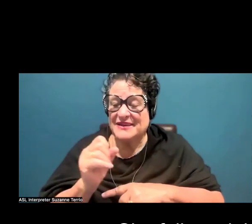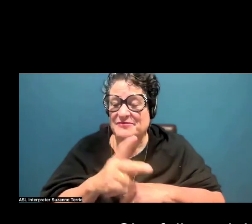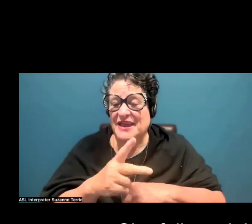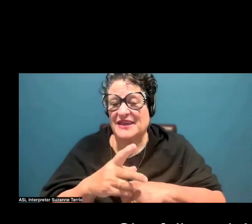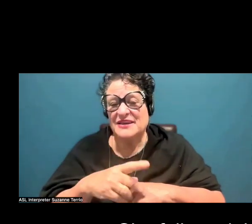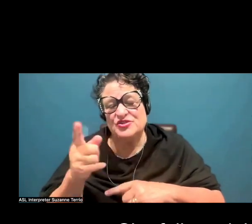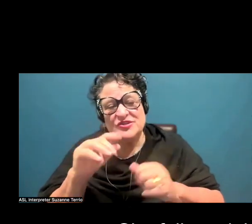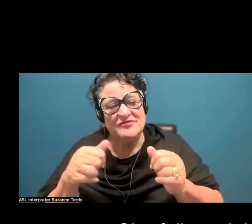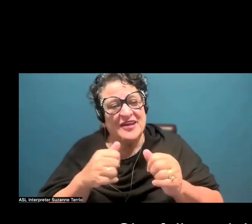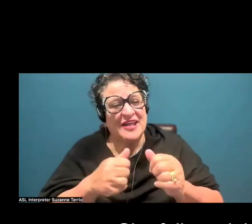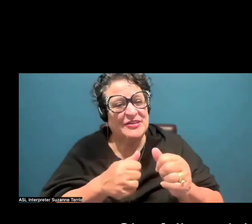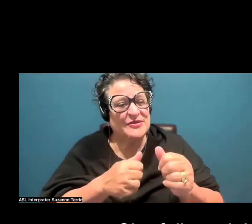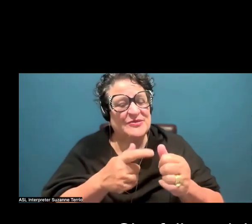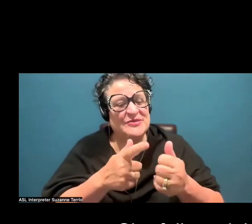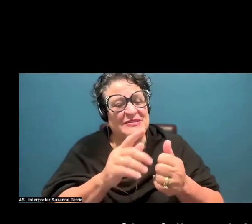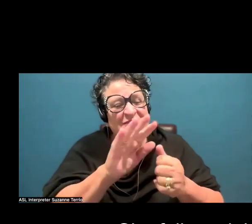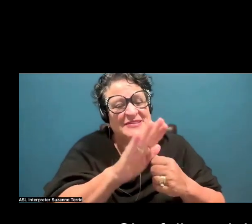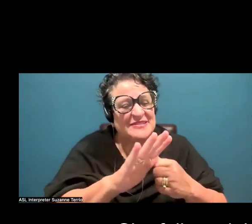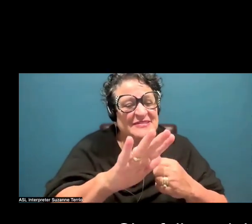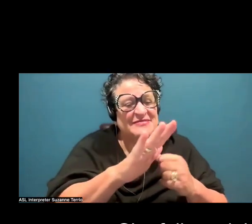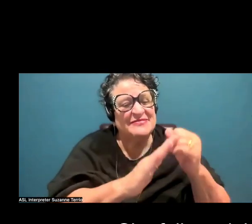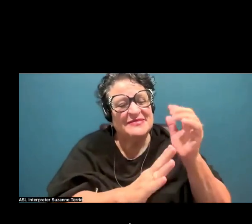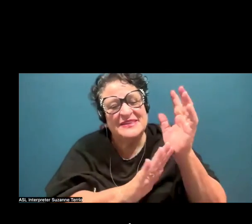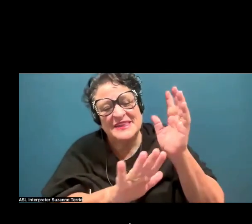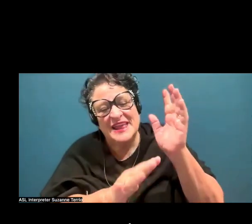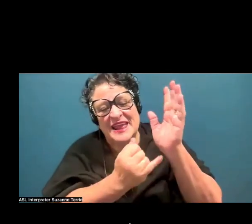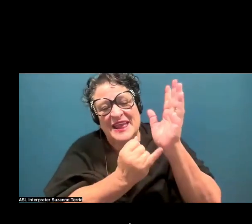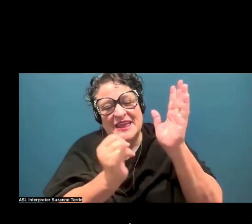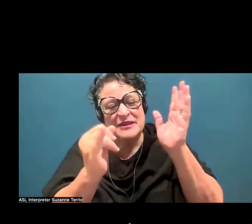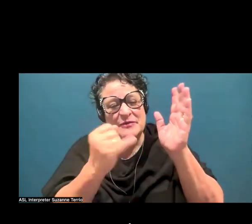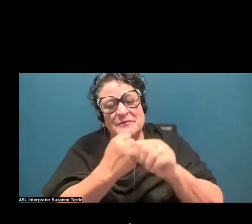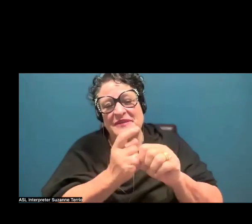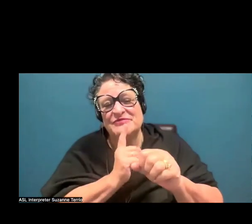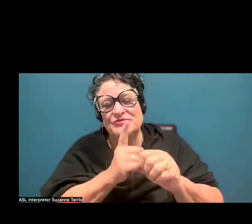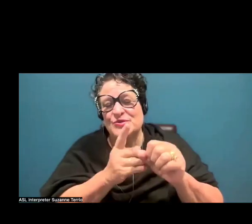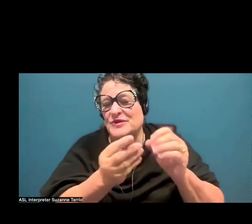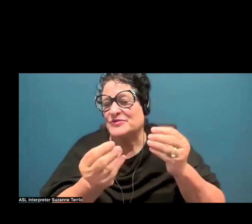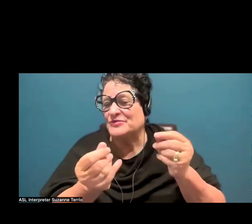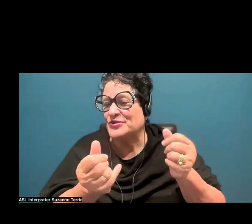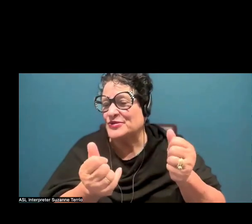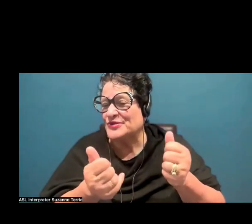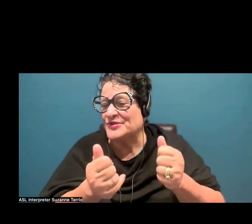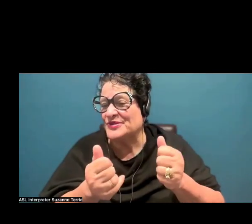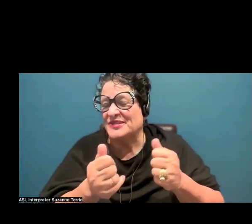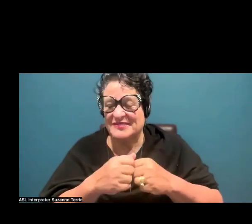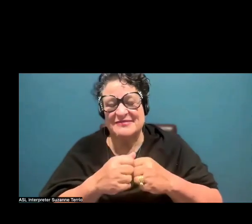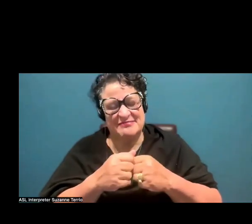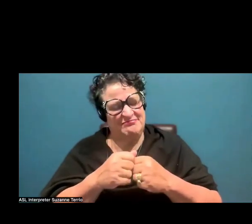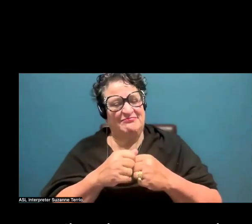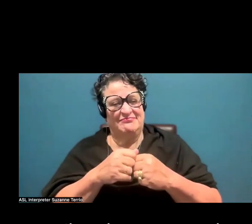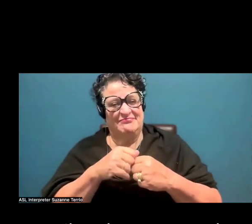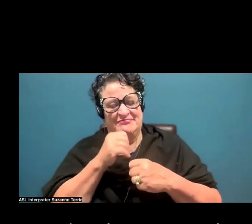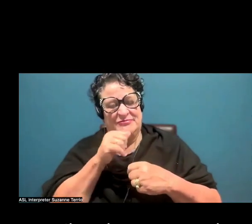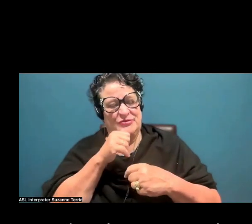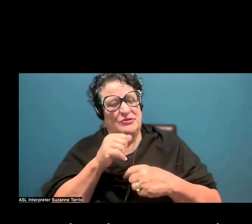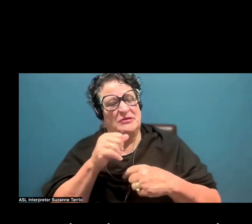She followed, her hand trailing reluctantly along the lowest branch, to make sure everything's running smoothly. She could imagine it very well,